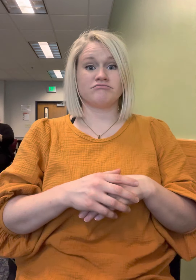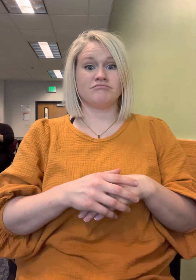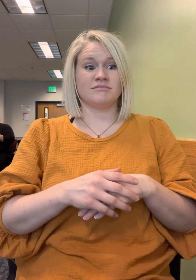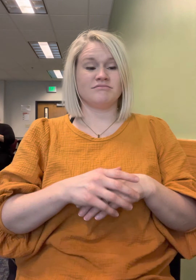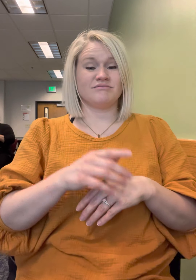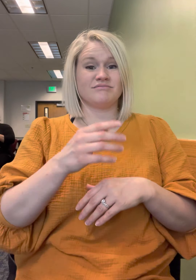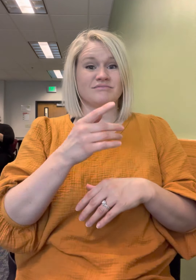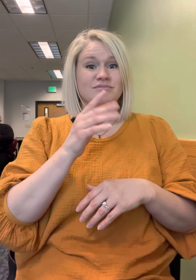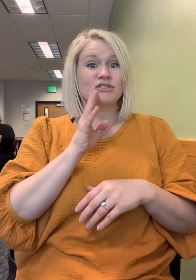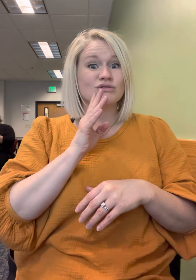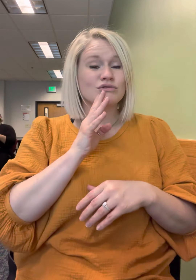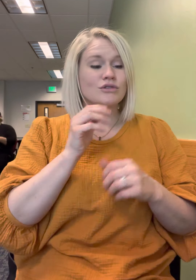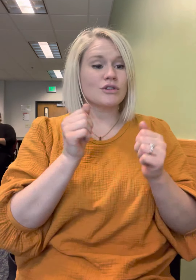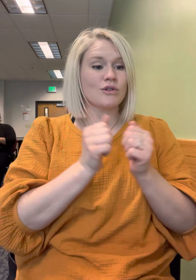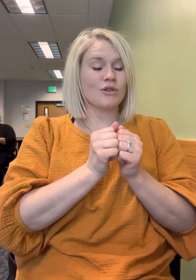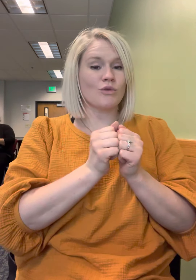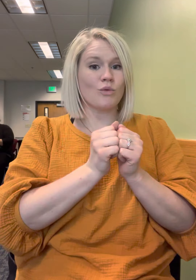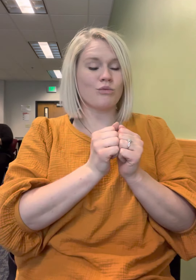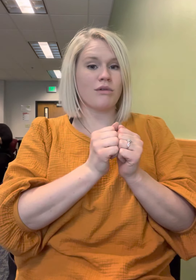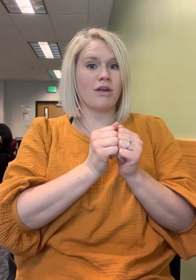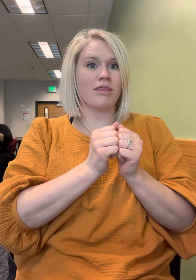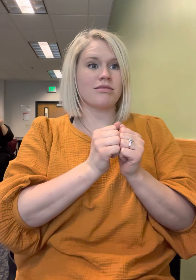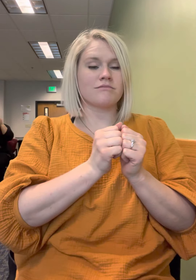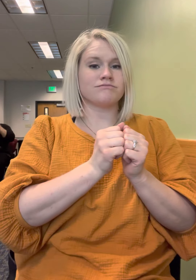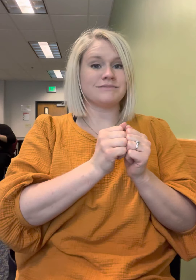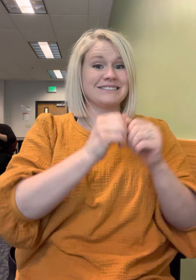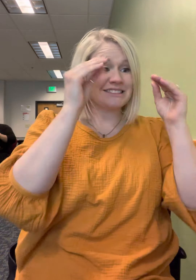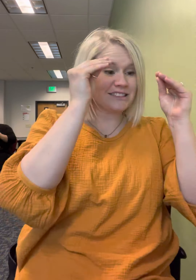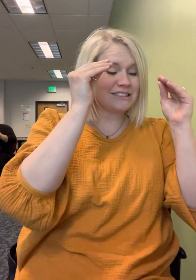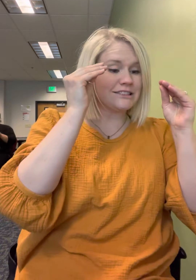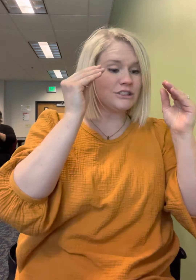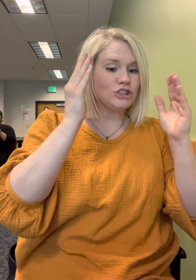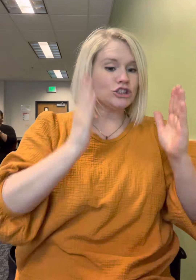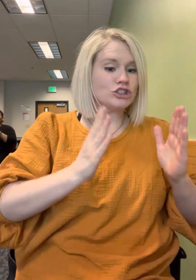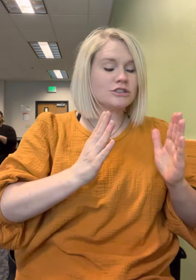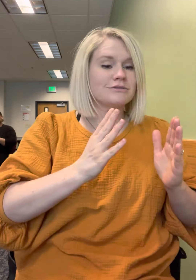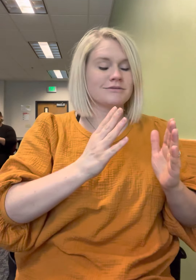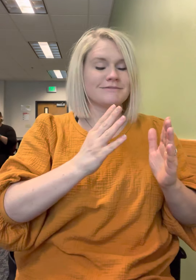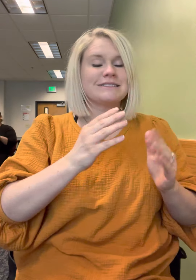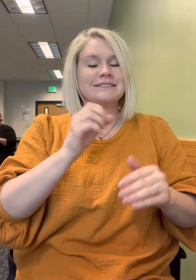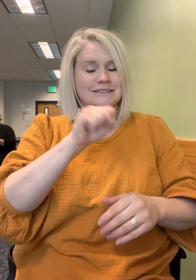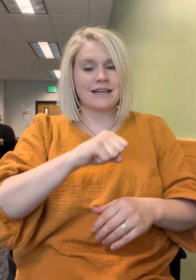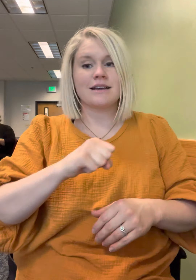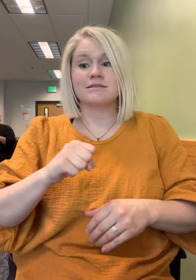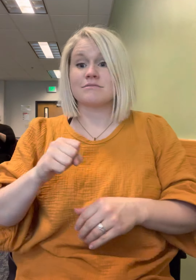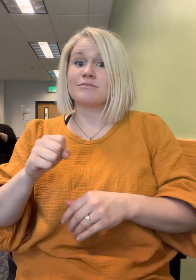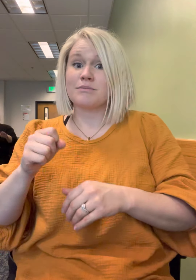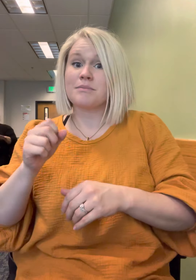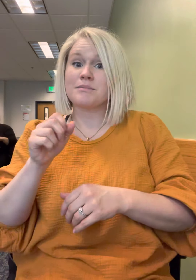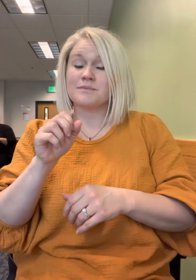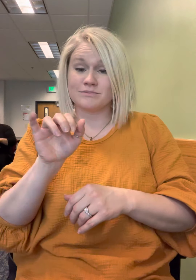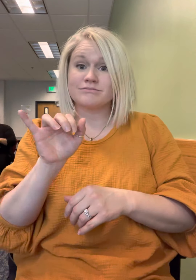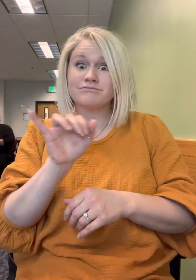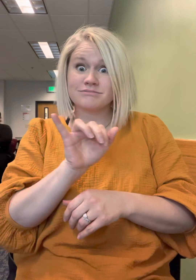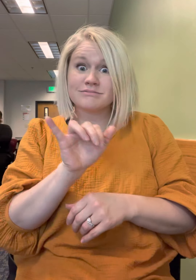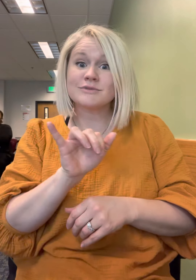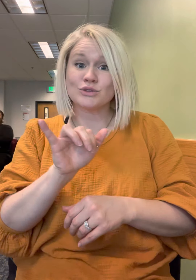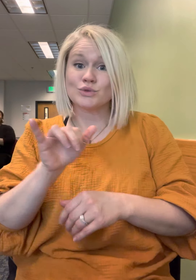well, okay? So right now I want to say thank you to you for watching me so carefully because you're really paying